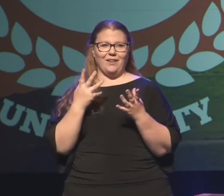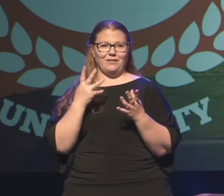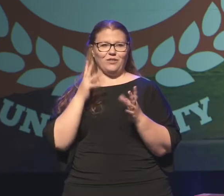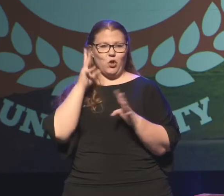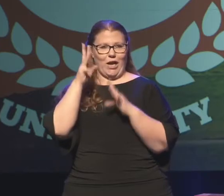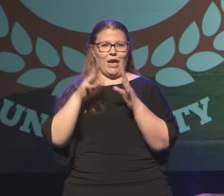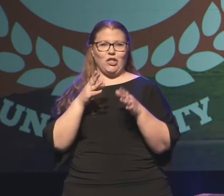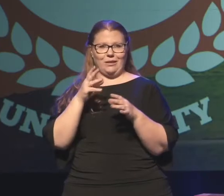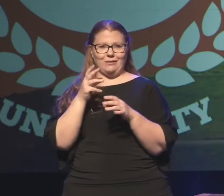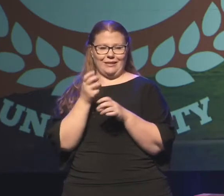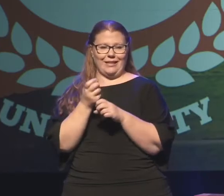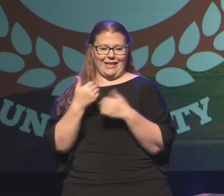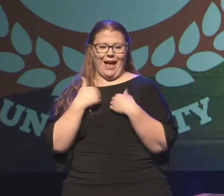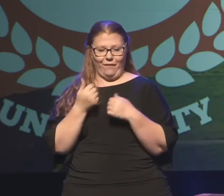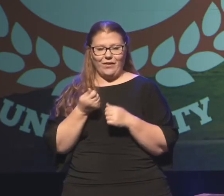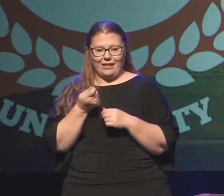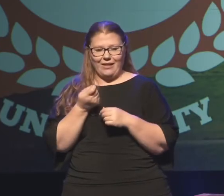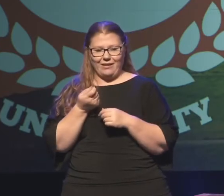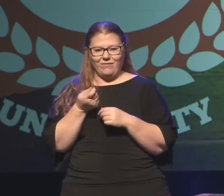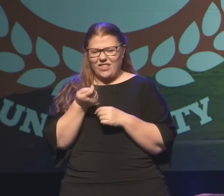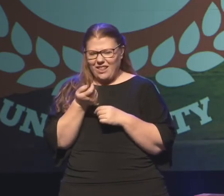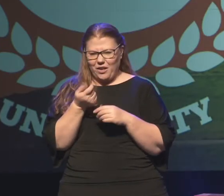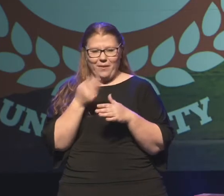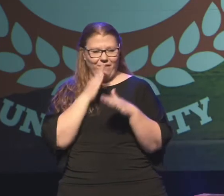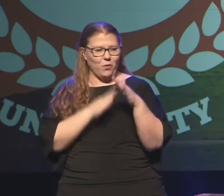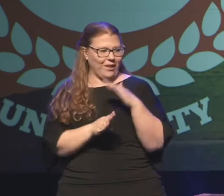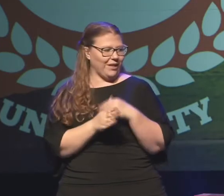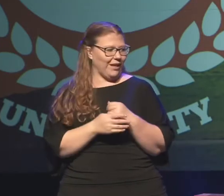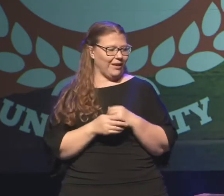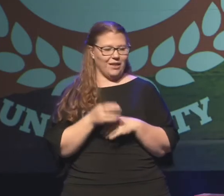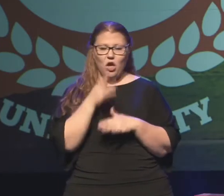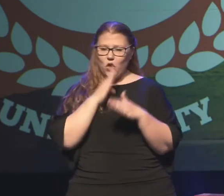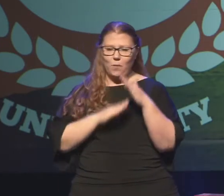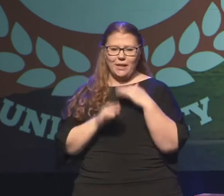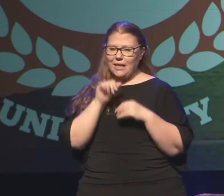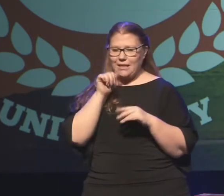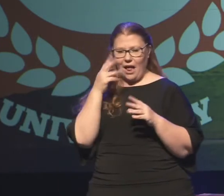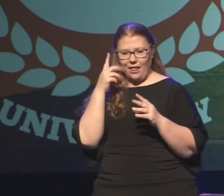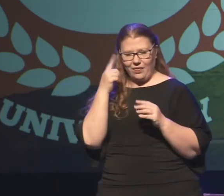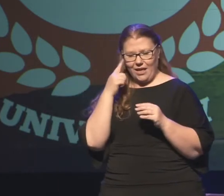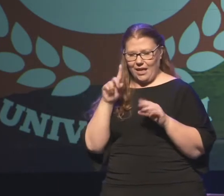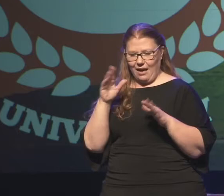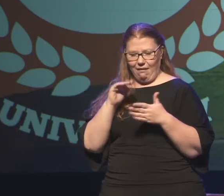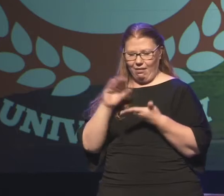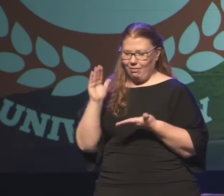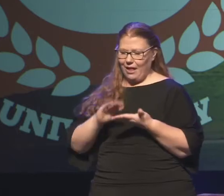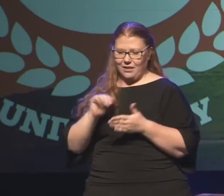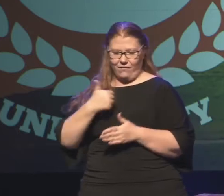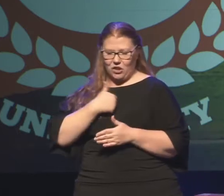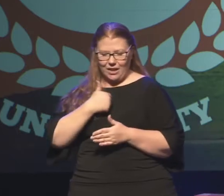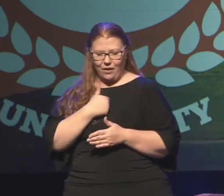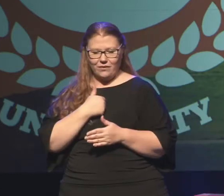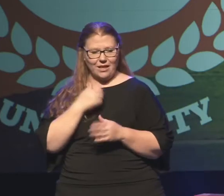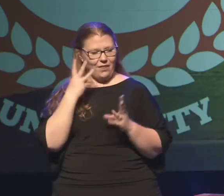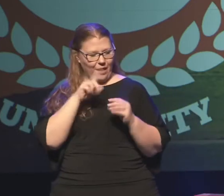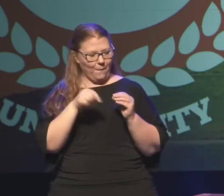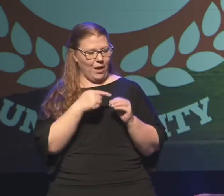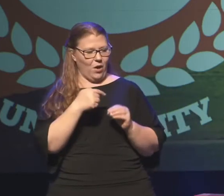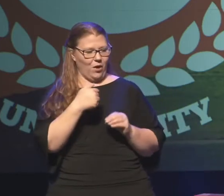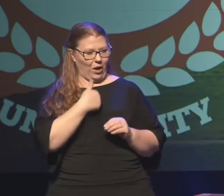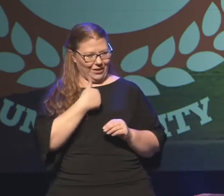It's true, isn't it? Or this quote, humility isn't thinking less of ourselves. It's thinking of ourselves